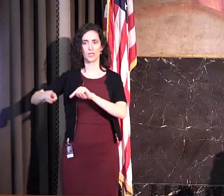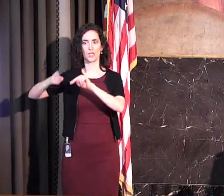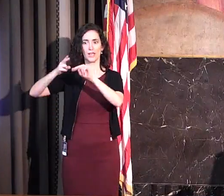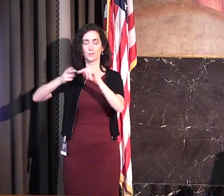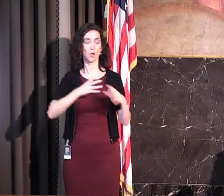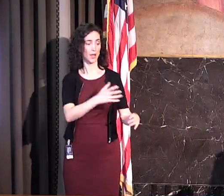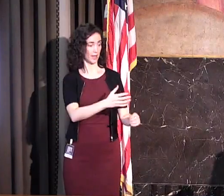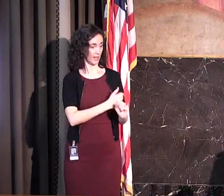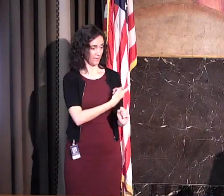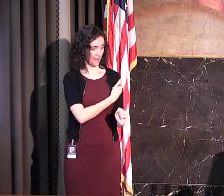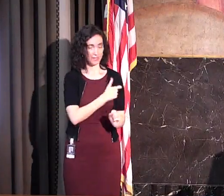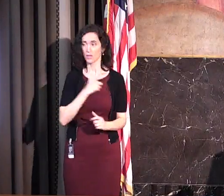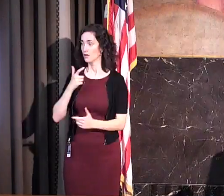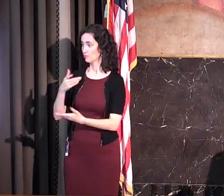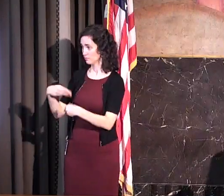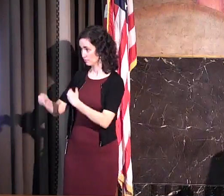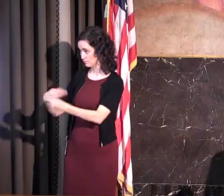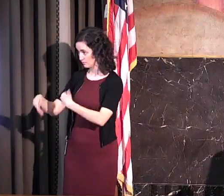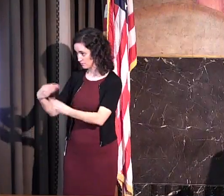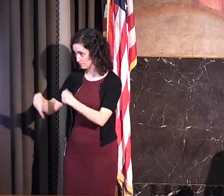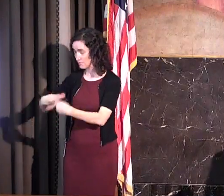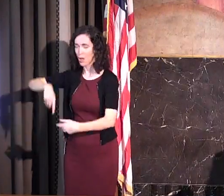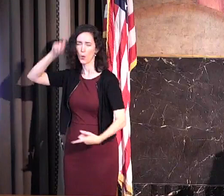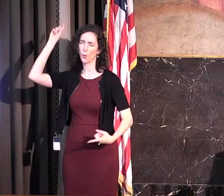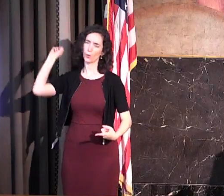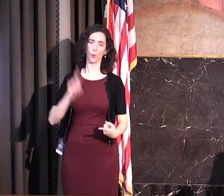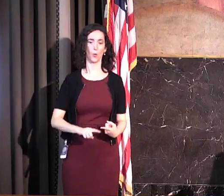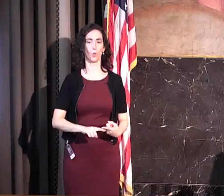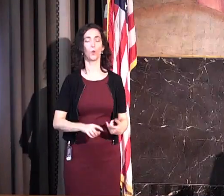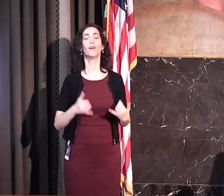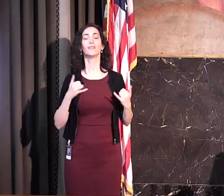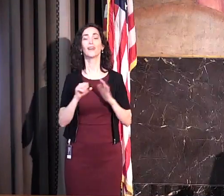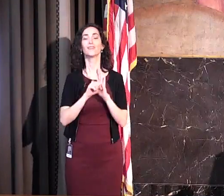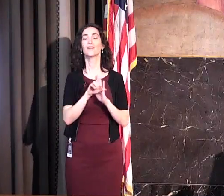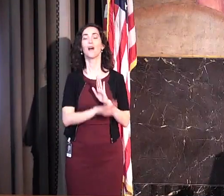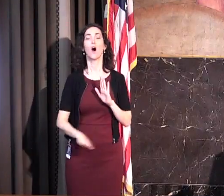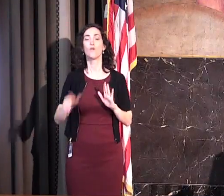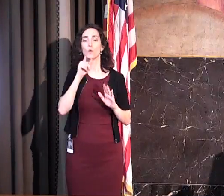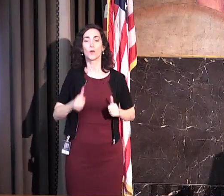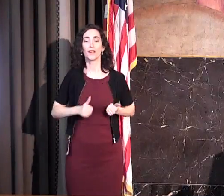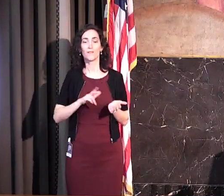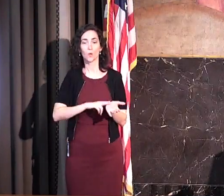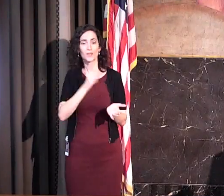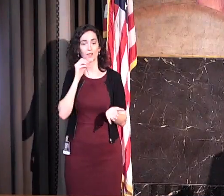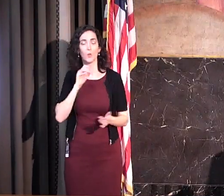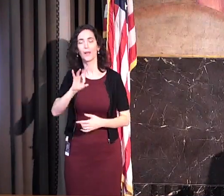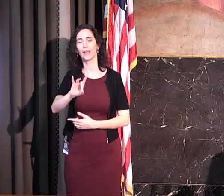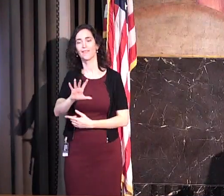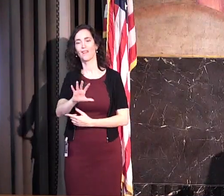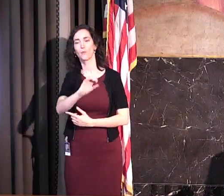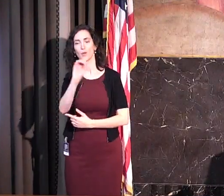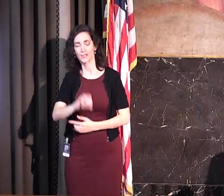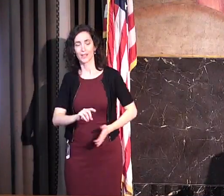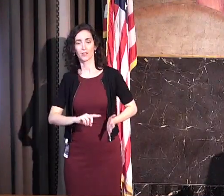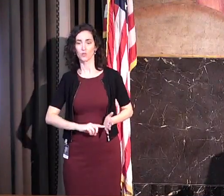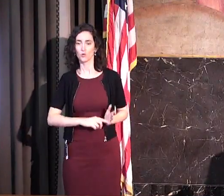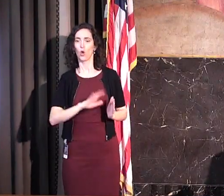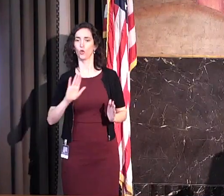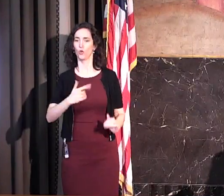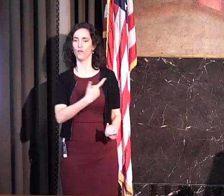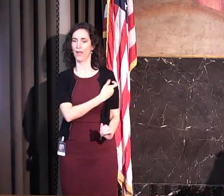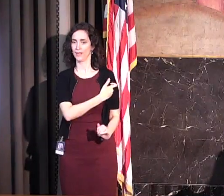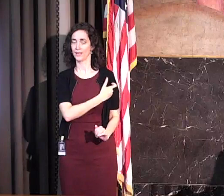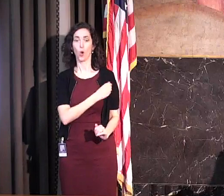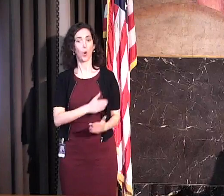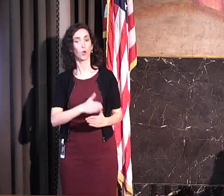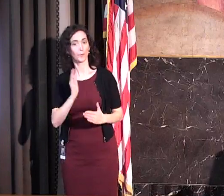vaccination coverage. Right now, 85% of nursing home residents across the state have either initiated or completed the vaccine series.